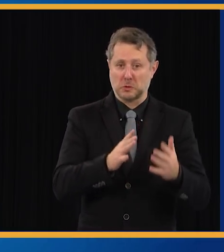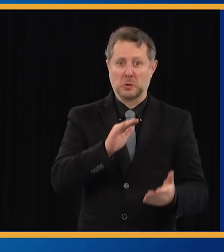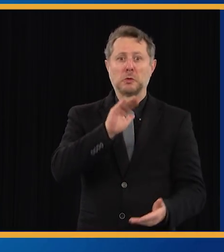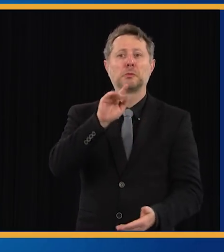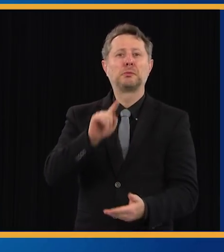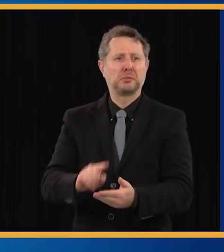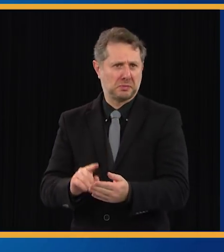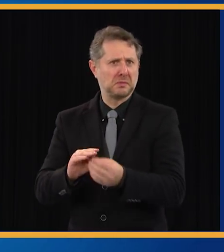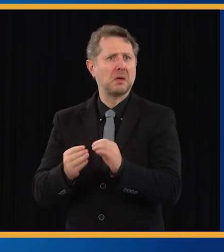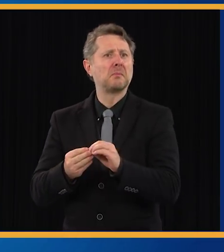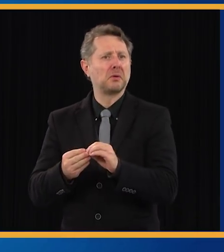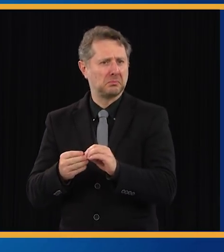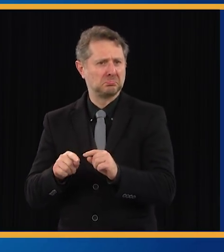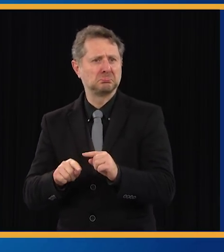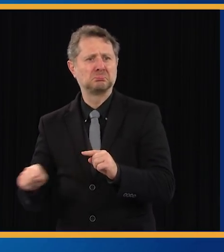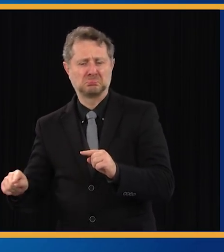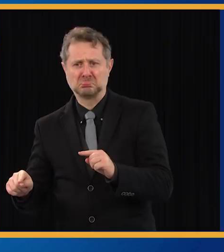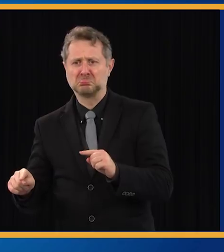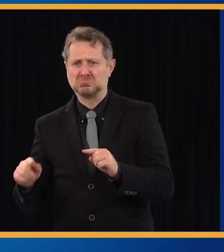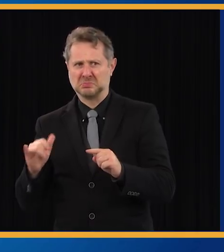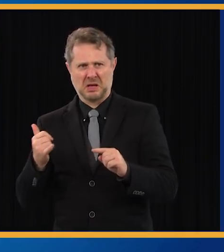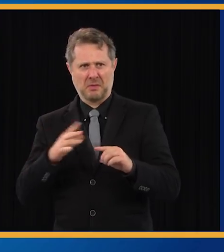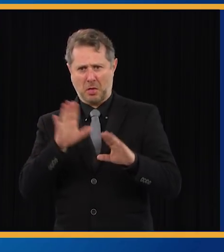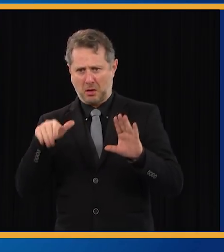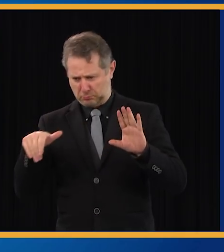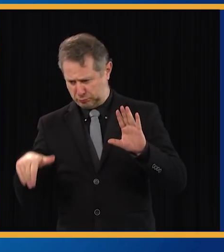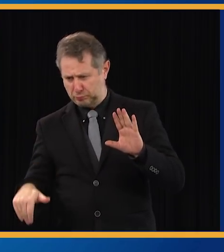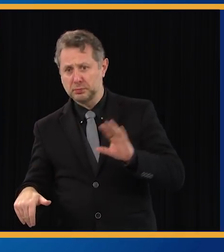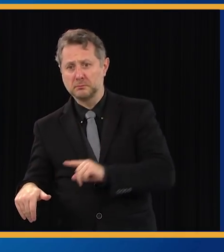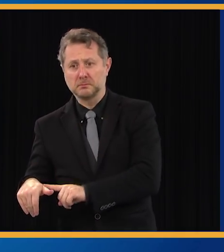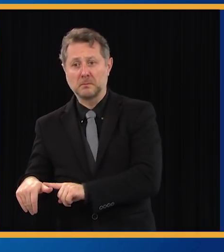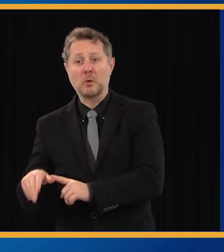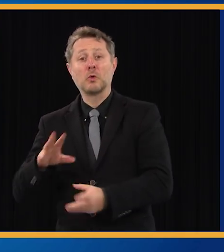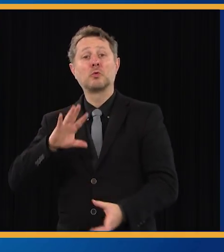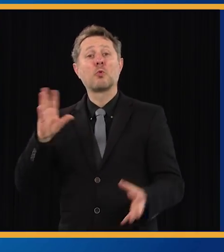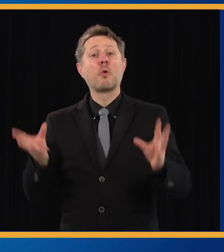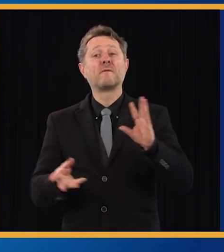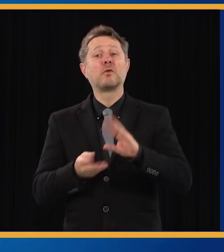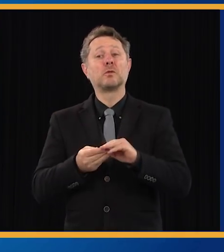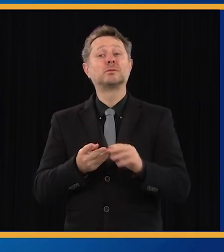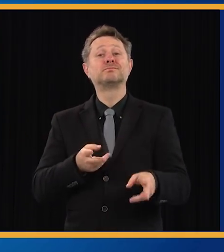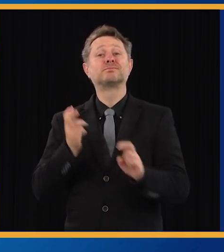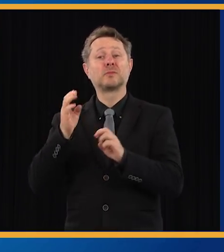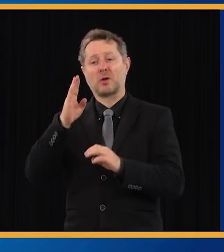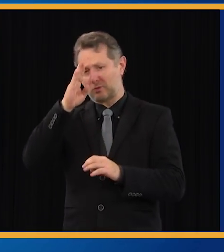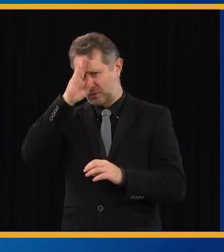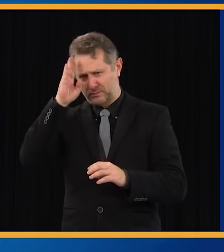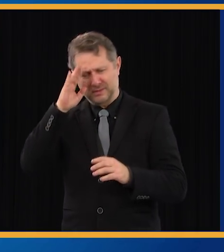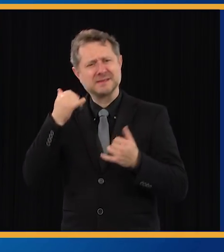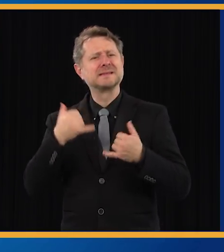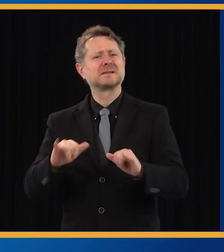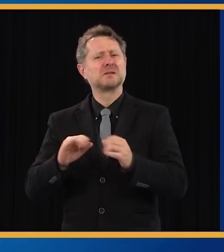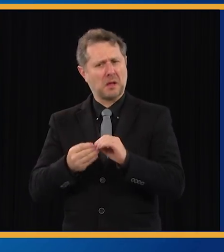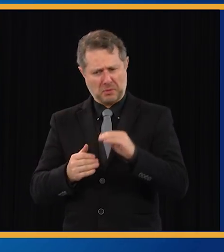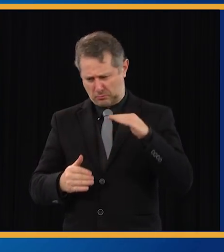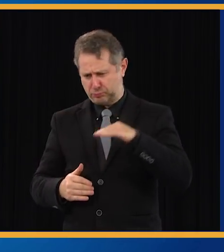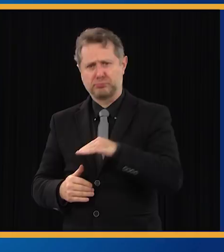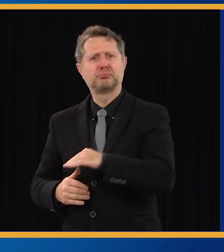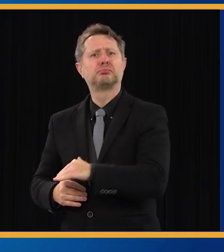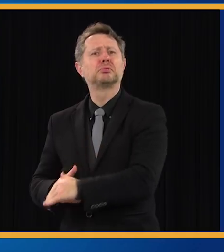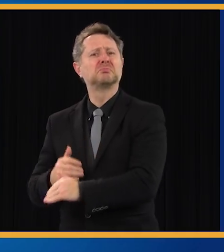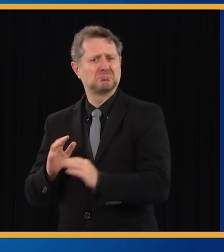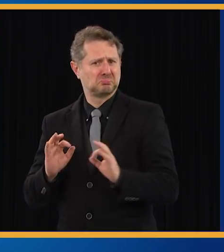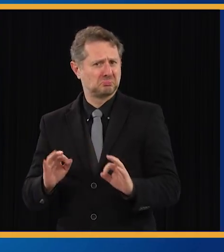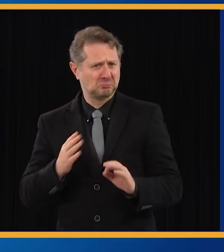number? You see again, overall hospitalization rate is on the decline. Again, yesterday, a